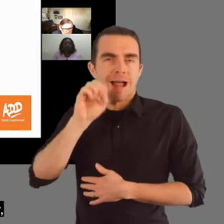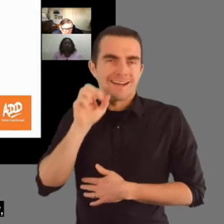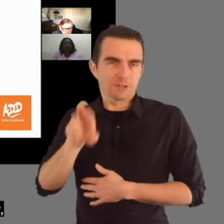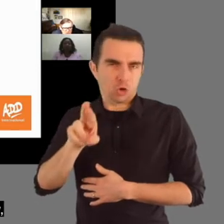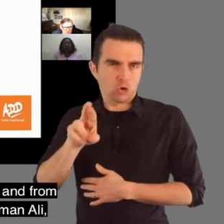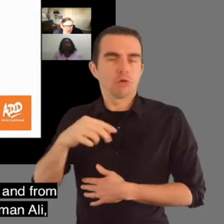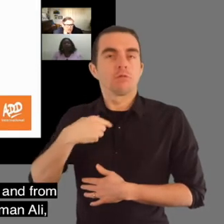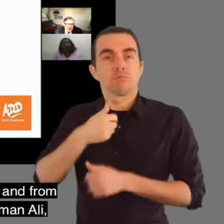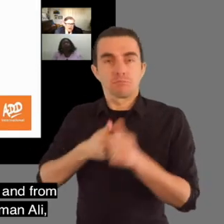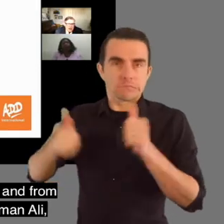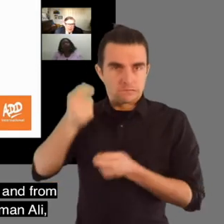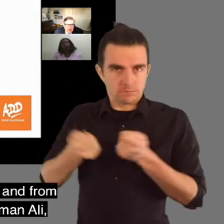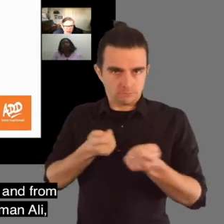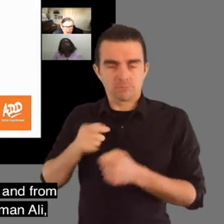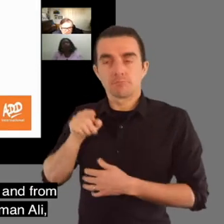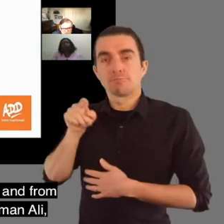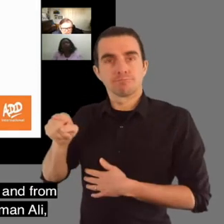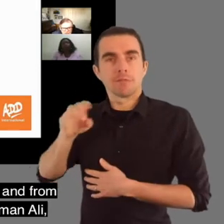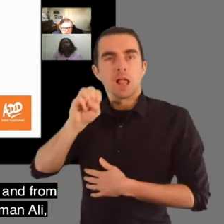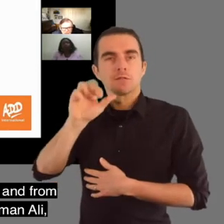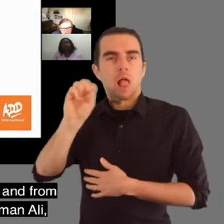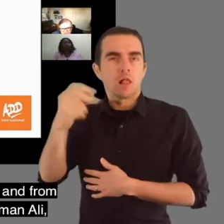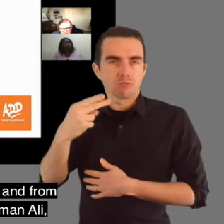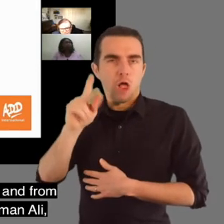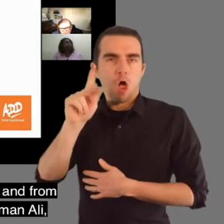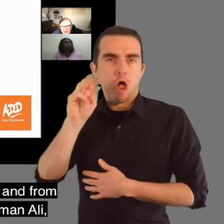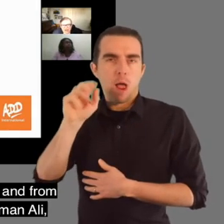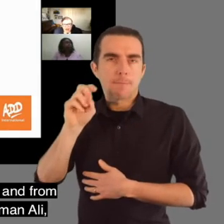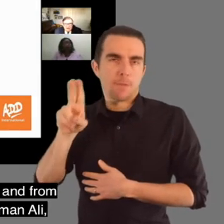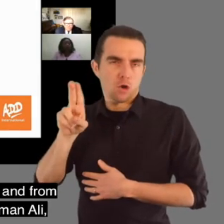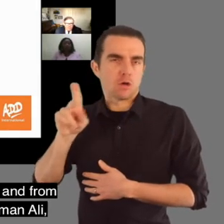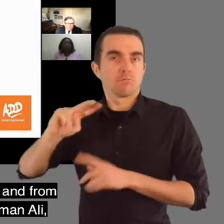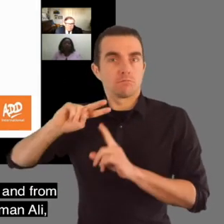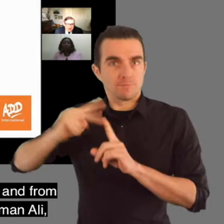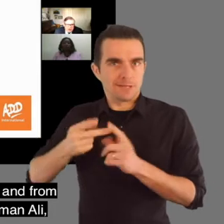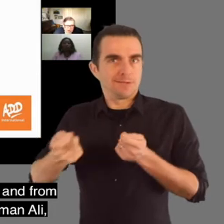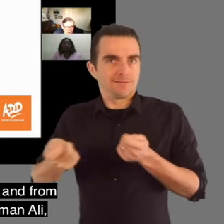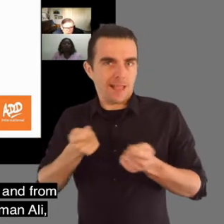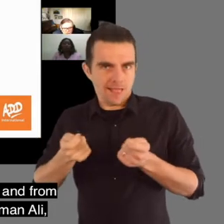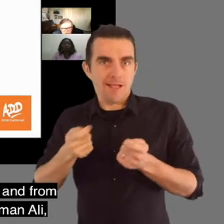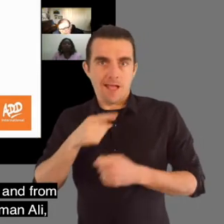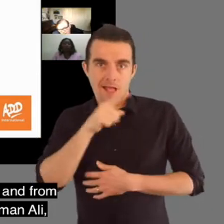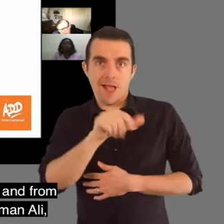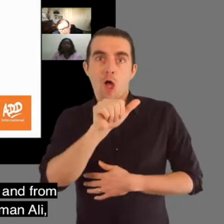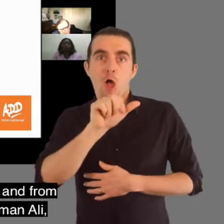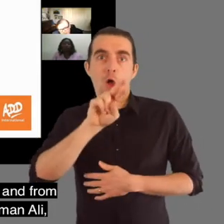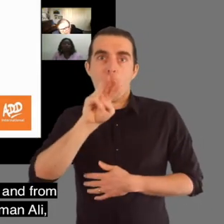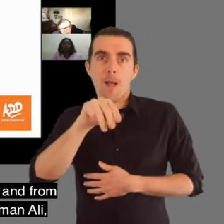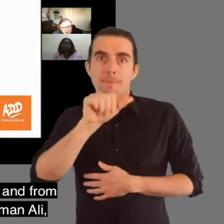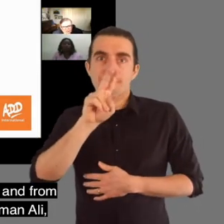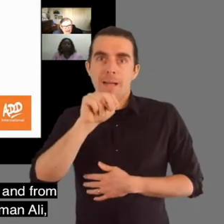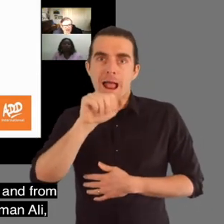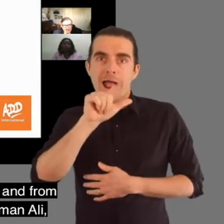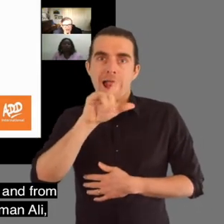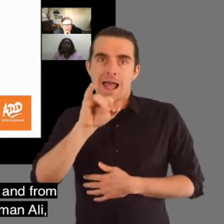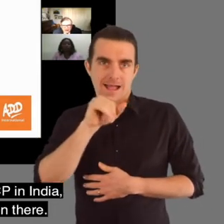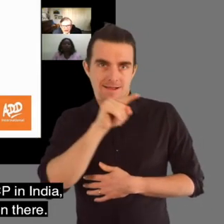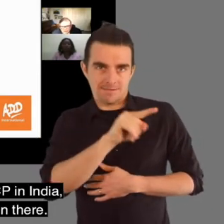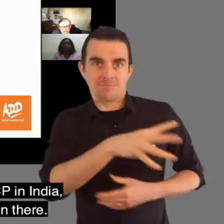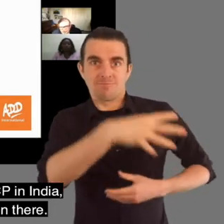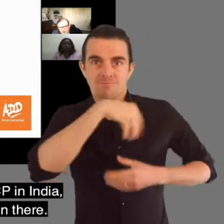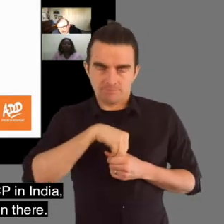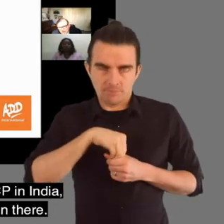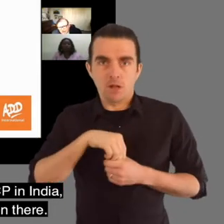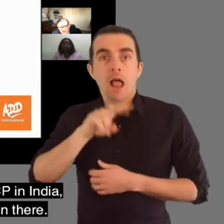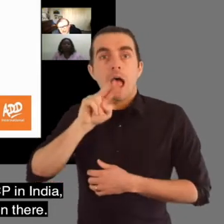General Secretary, by Sarah Kamau, our acting chair, and from a pre-recorded interview with Arman Ali,